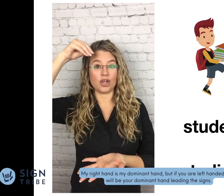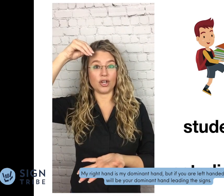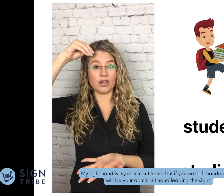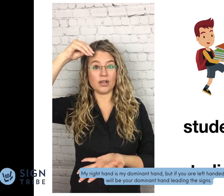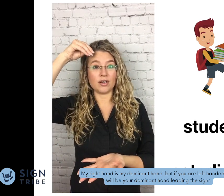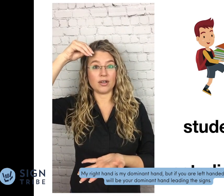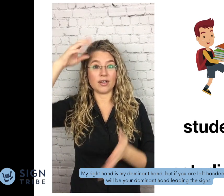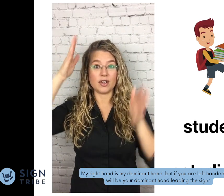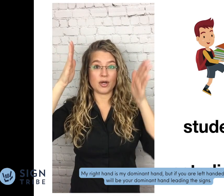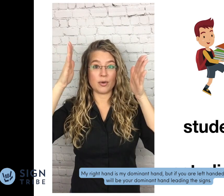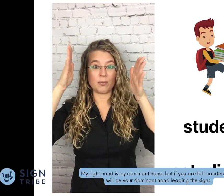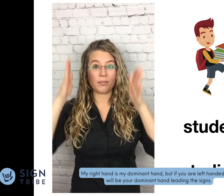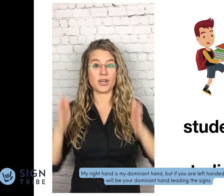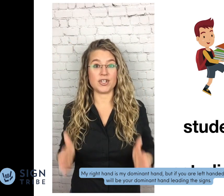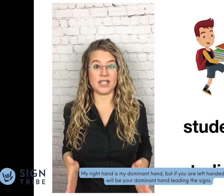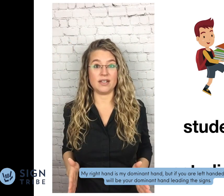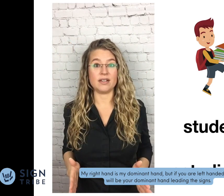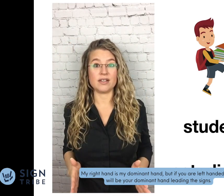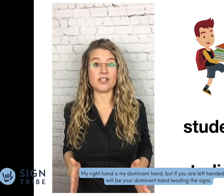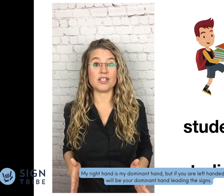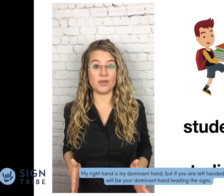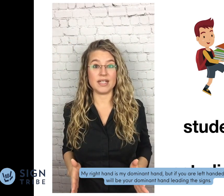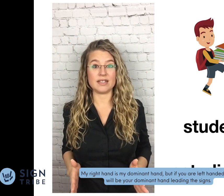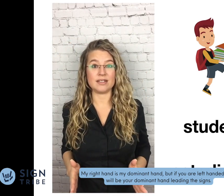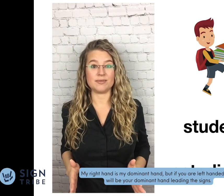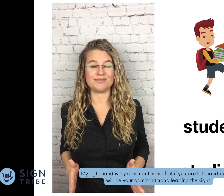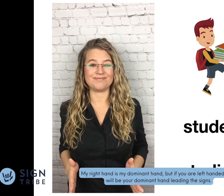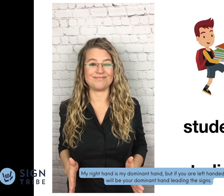Learn, person, student.